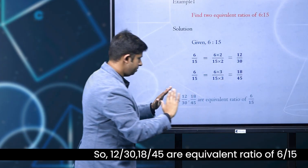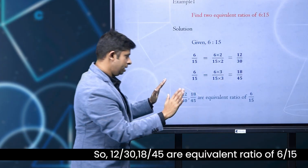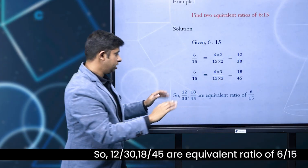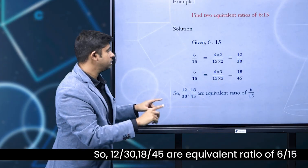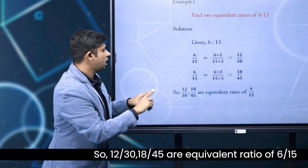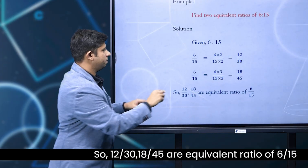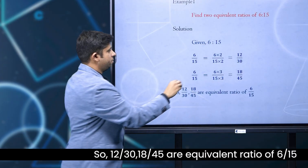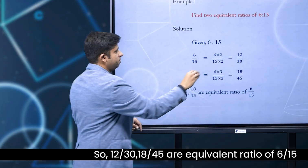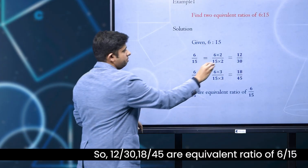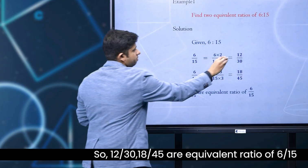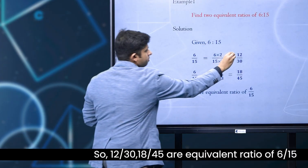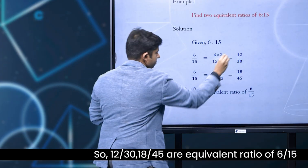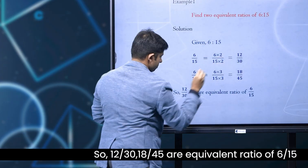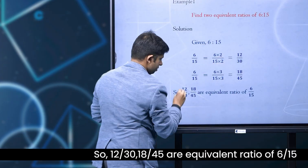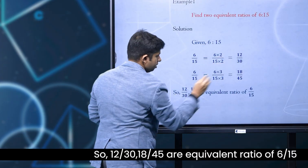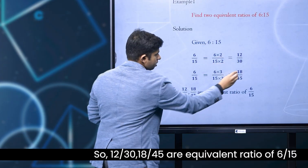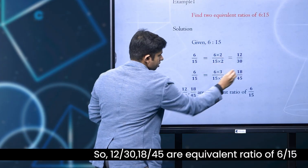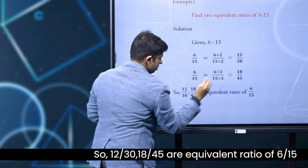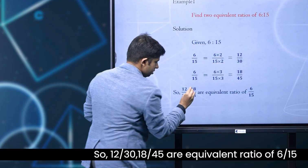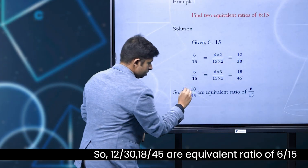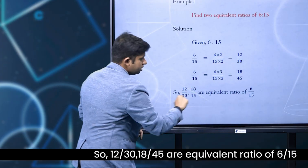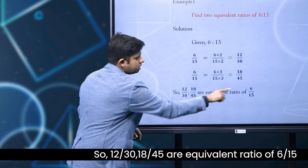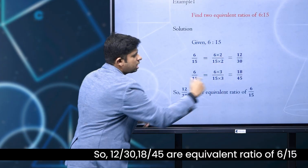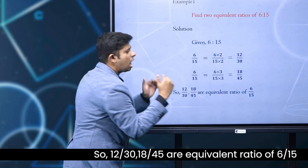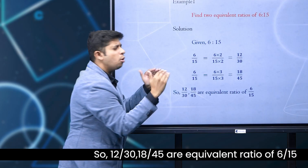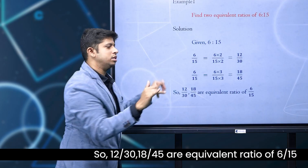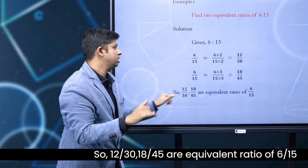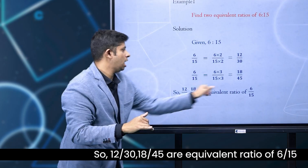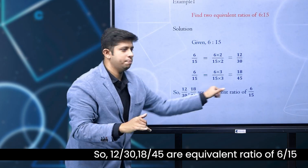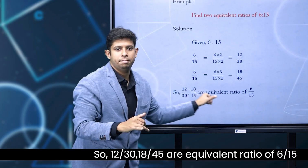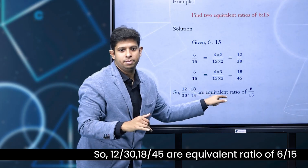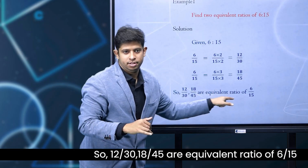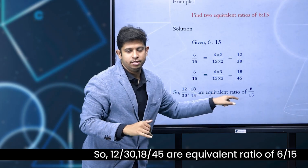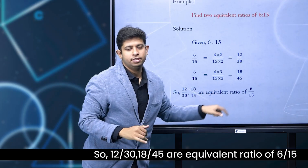So 12 by 30, 18 by 45 are equivalent ratio of 6 by 15.